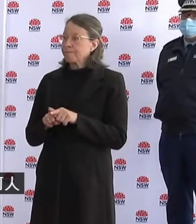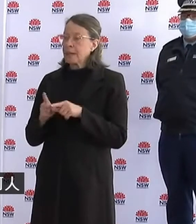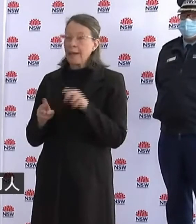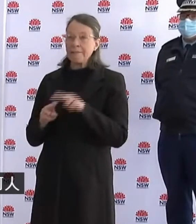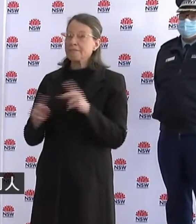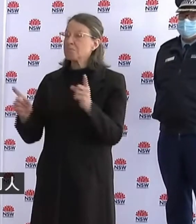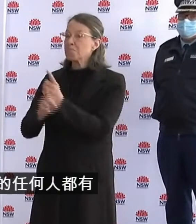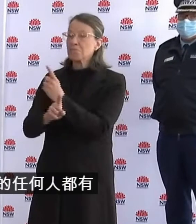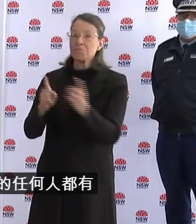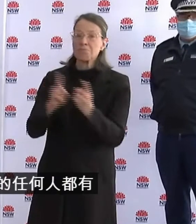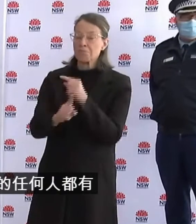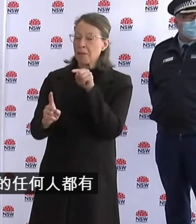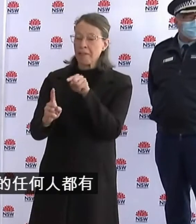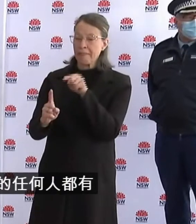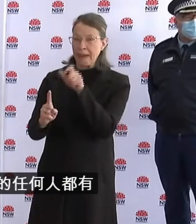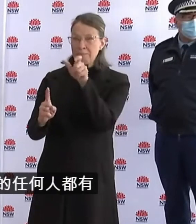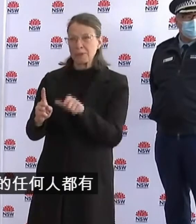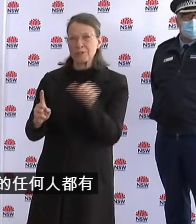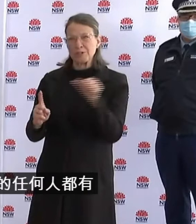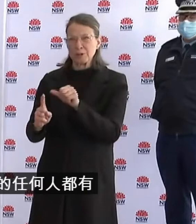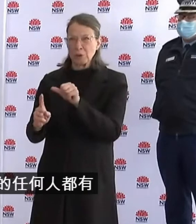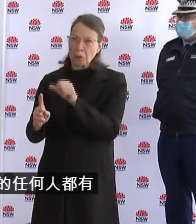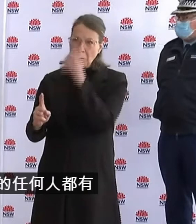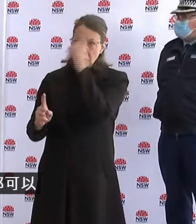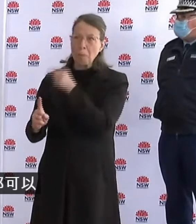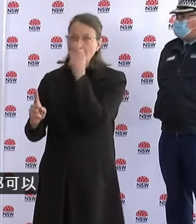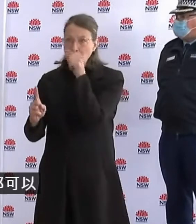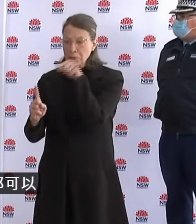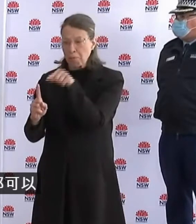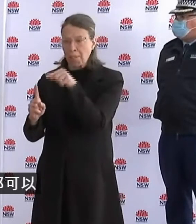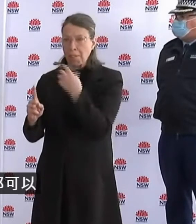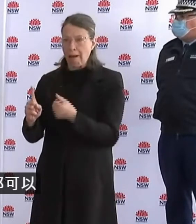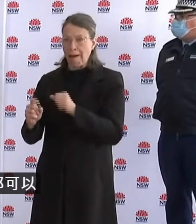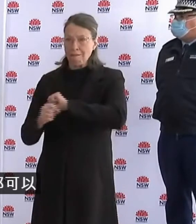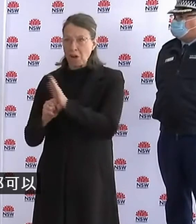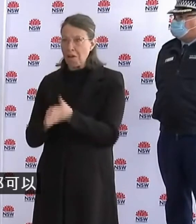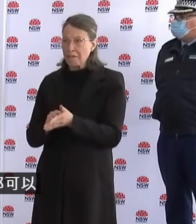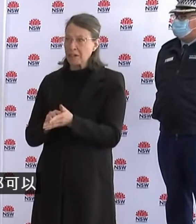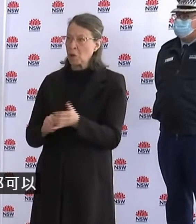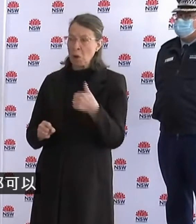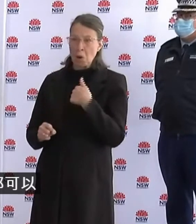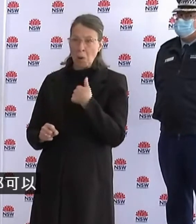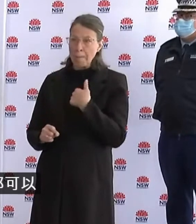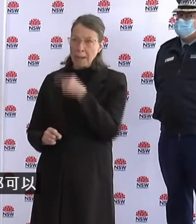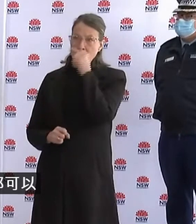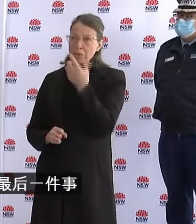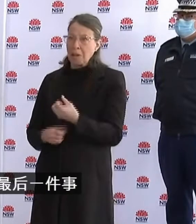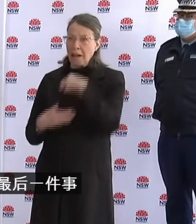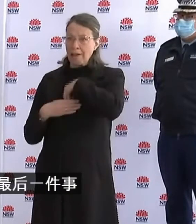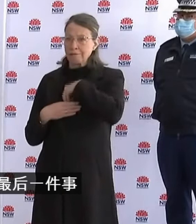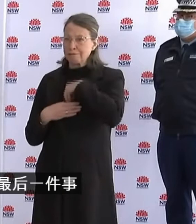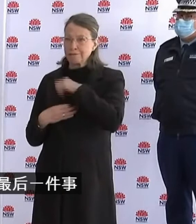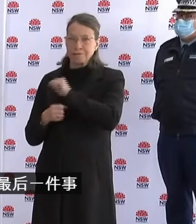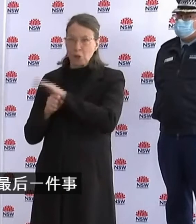in contact with, you should assume, I should say, that anybody you're in contact with has the virus or anybody you're in contact with can get